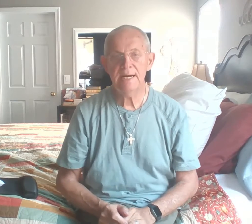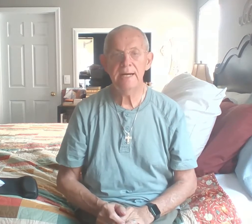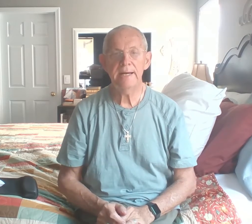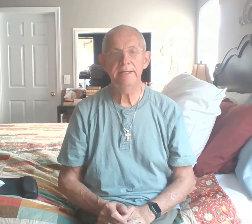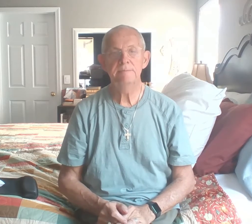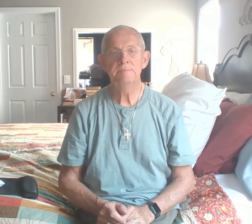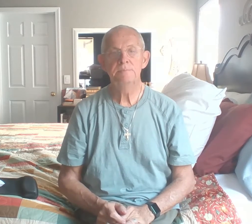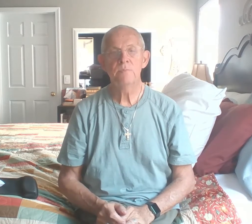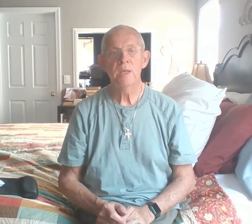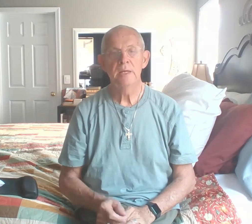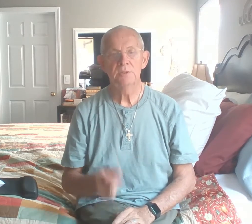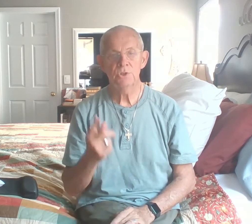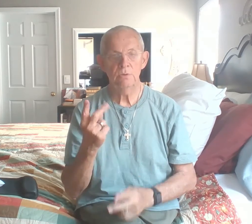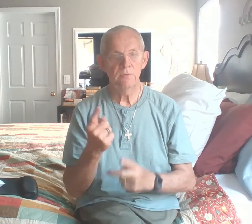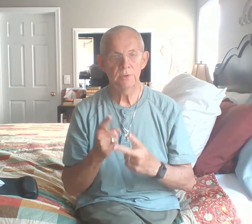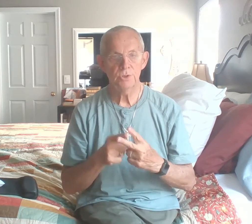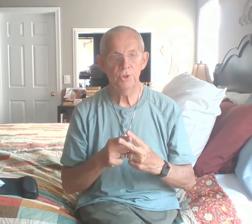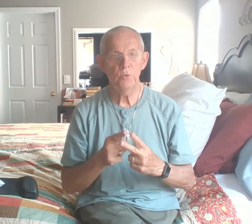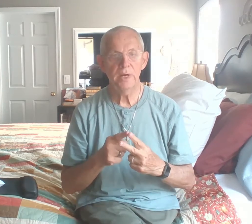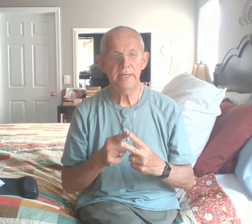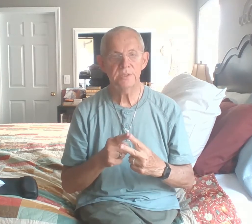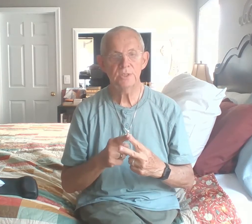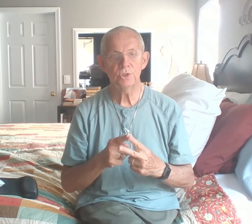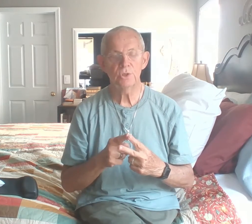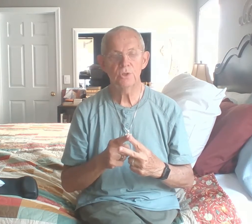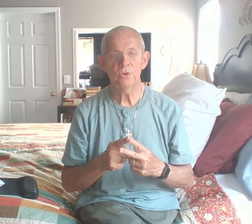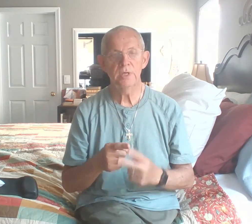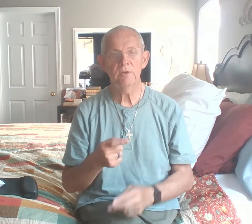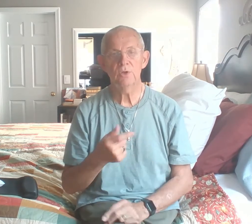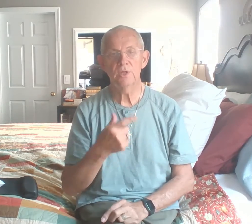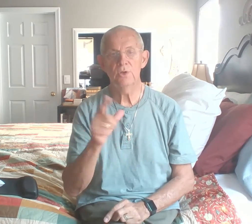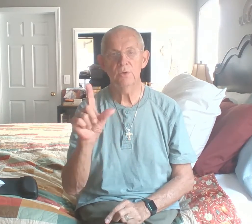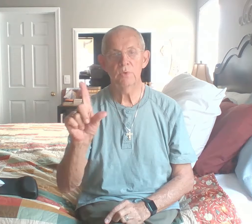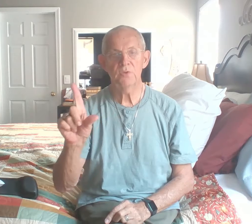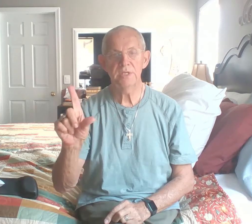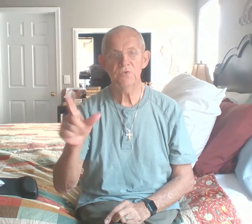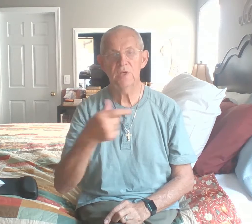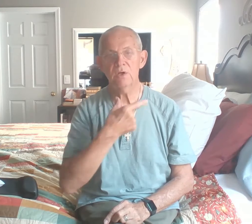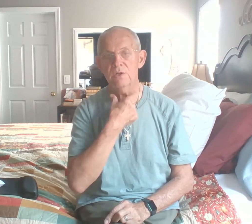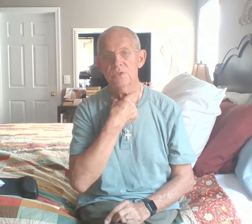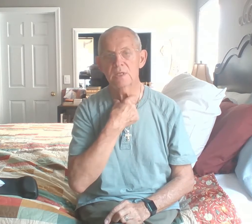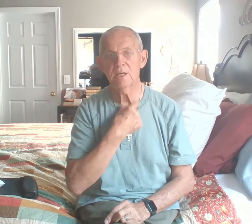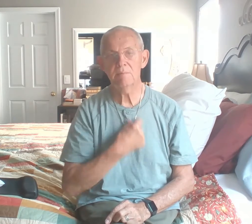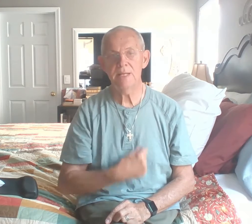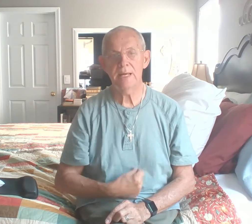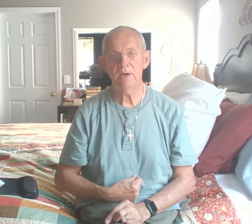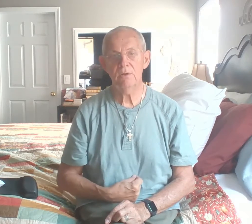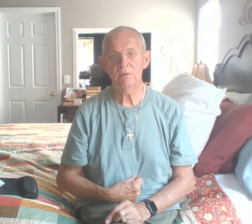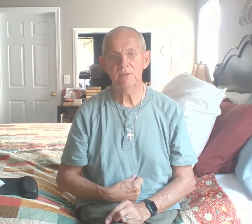Necktie, there's two ways that you can do it. You can do it with these fingers and come down this